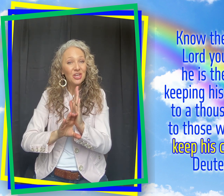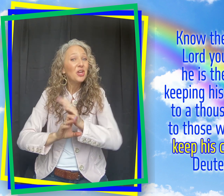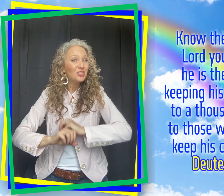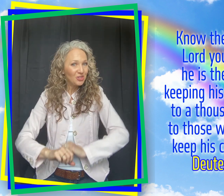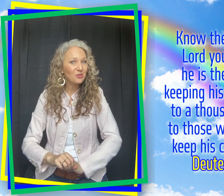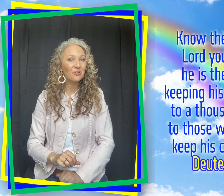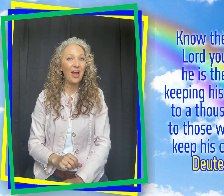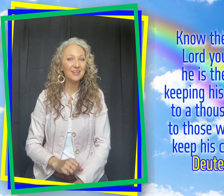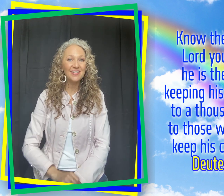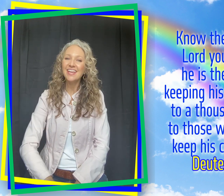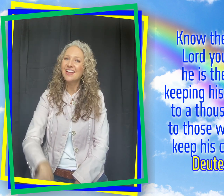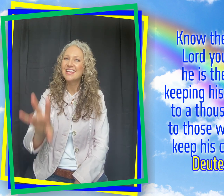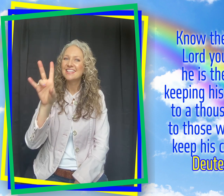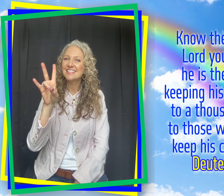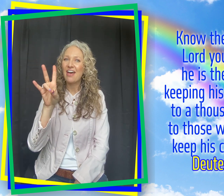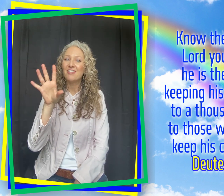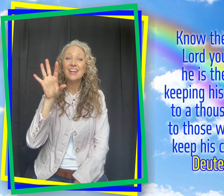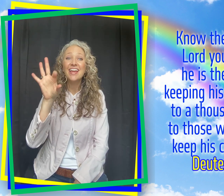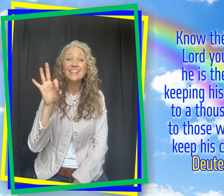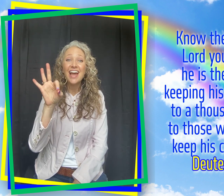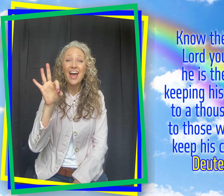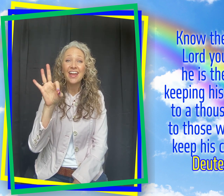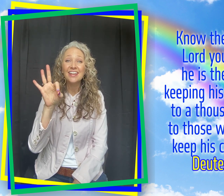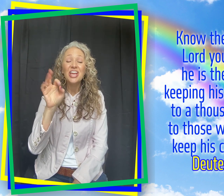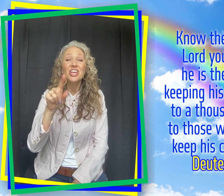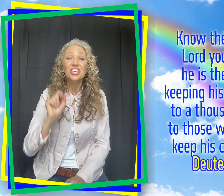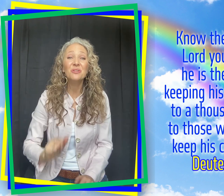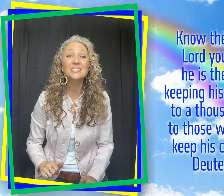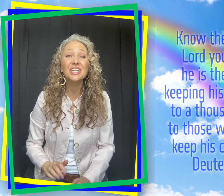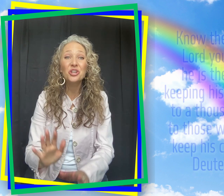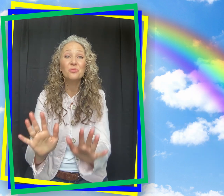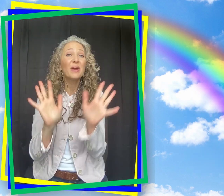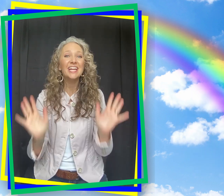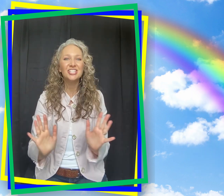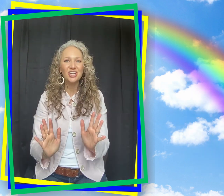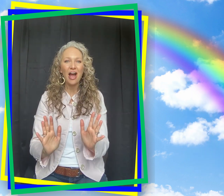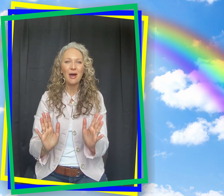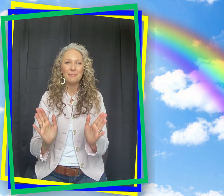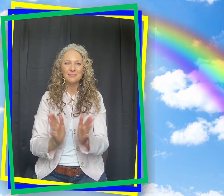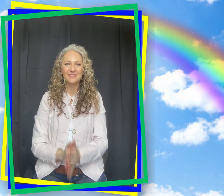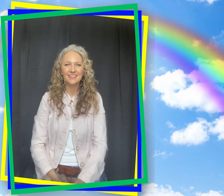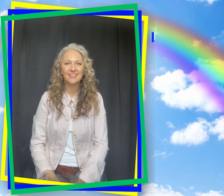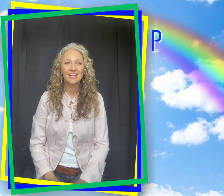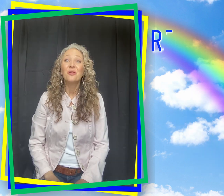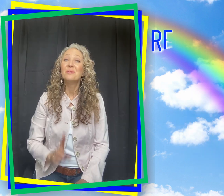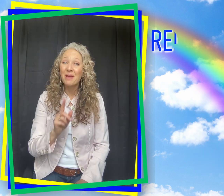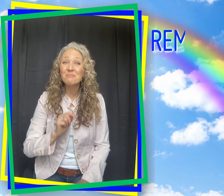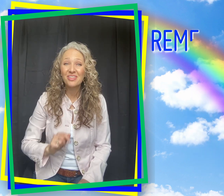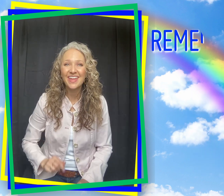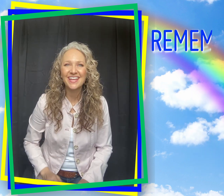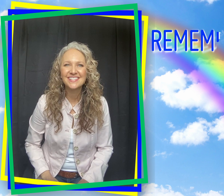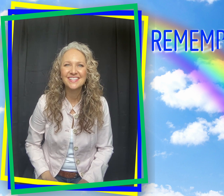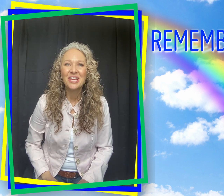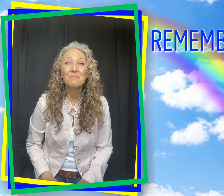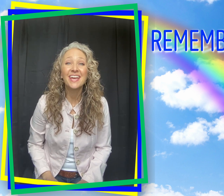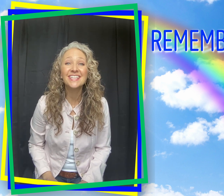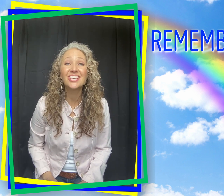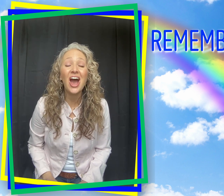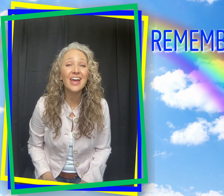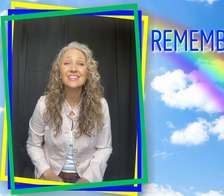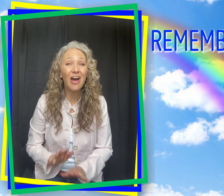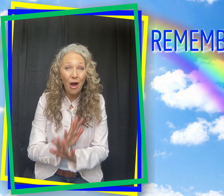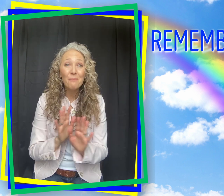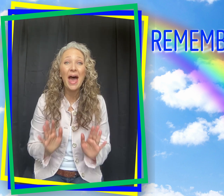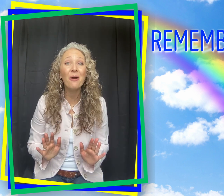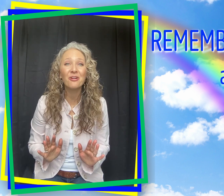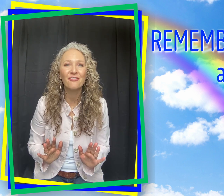commandments. Deuteronomy 7:9. You did a great job. Remember this, because